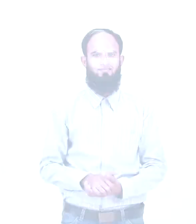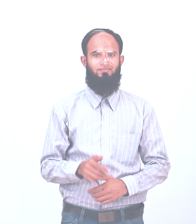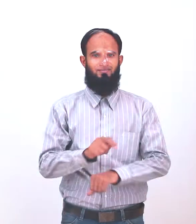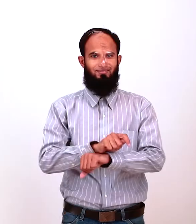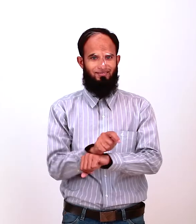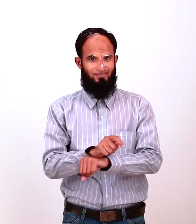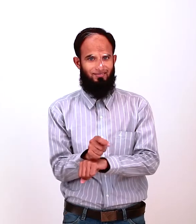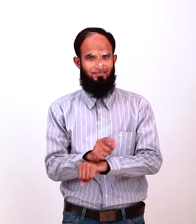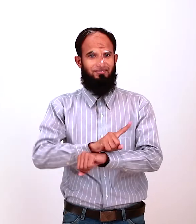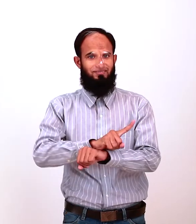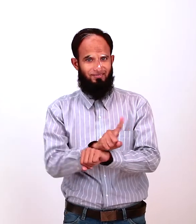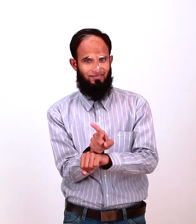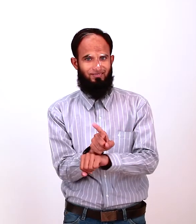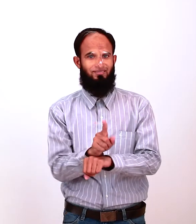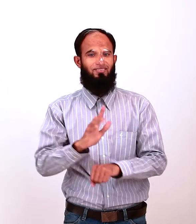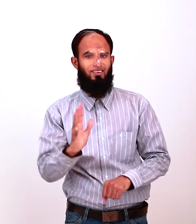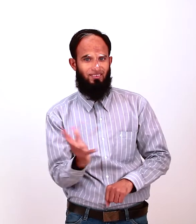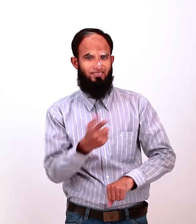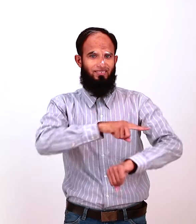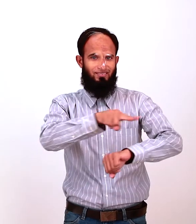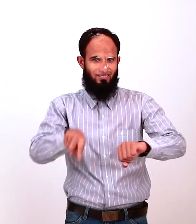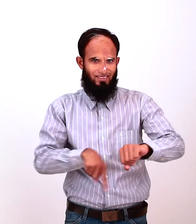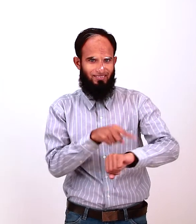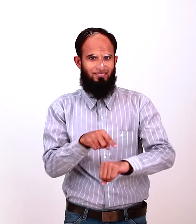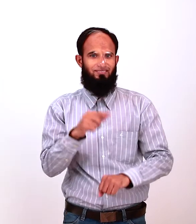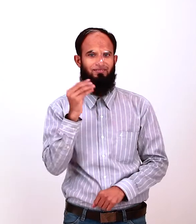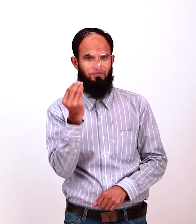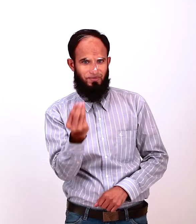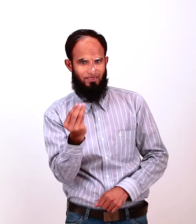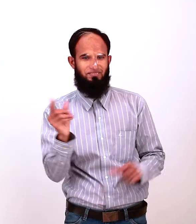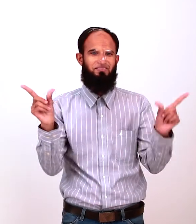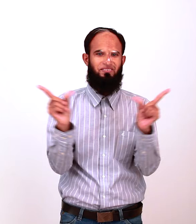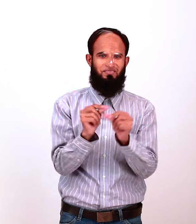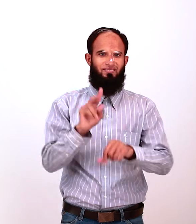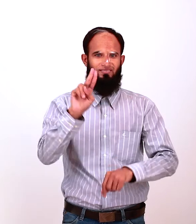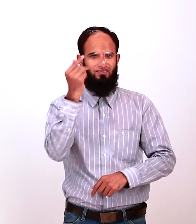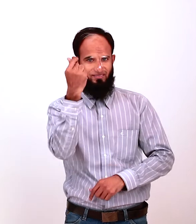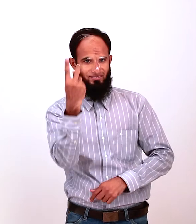The second, minute, and hour are some of the smallest units of